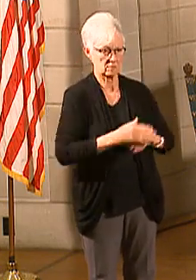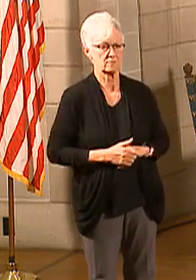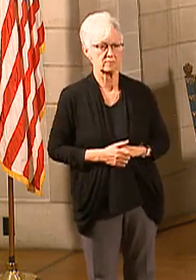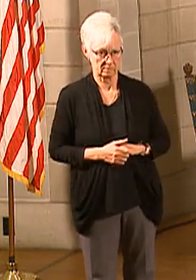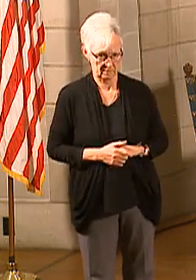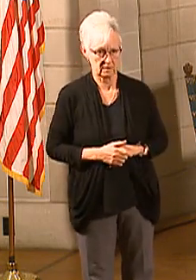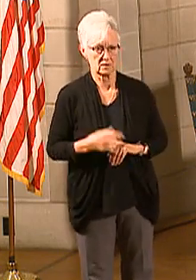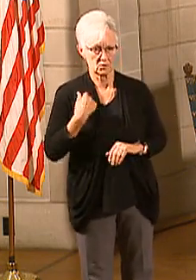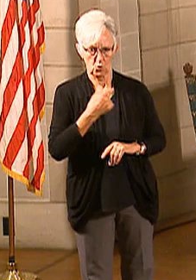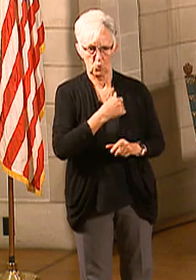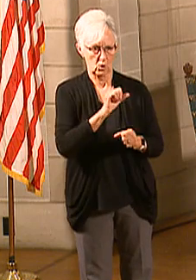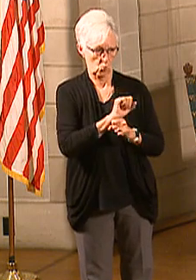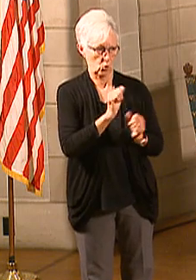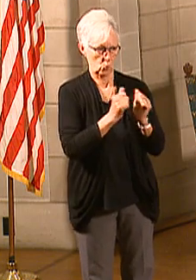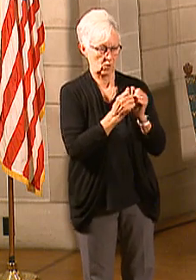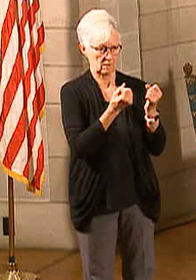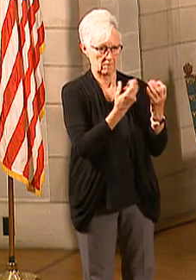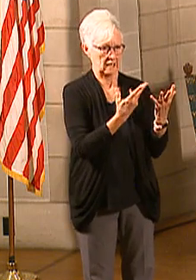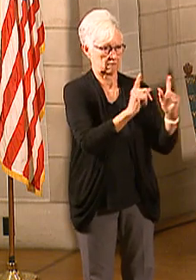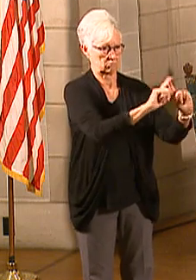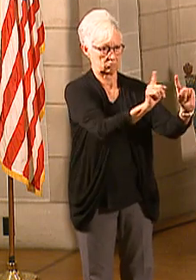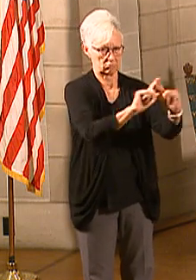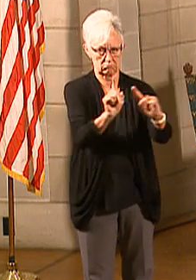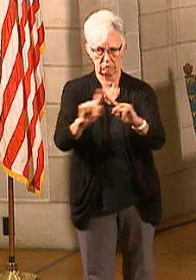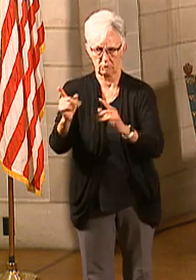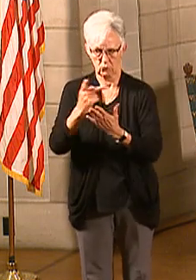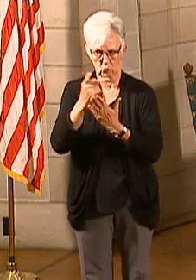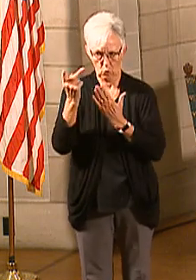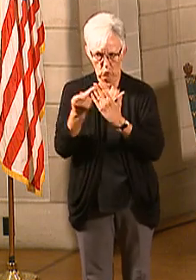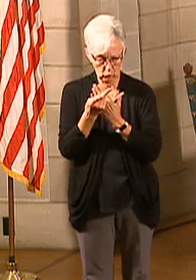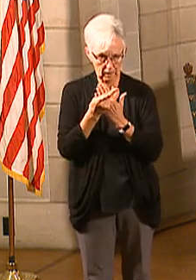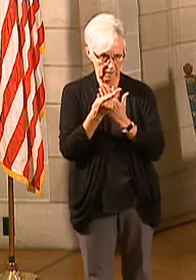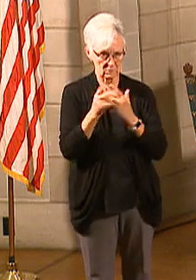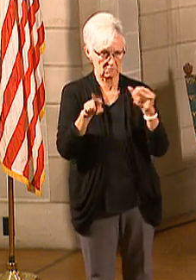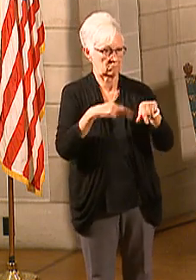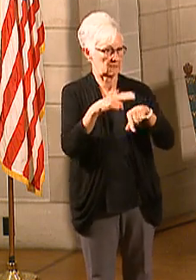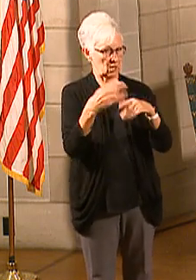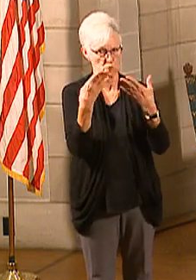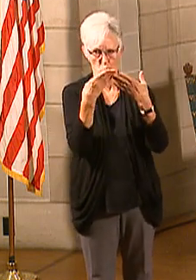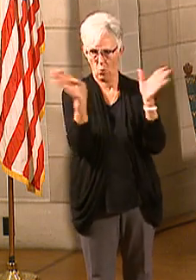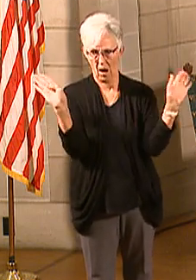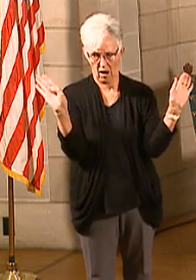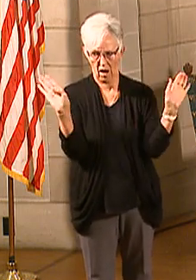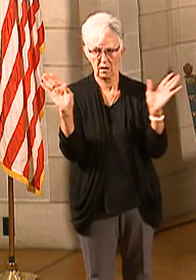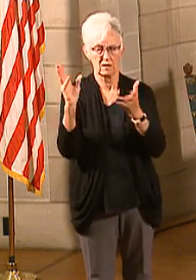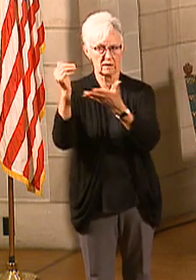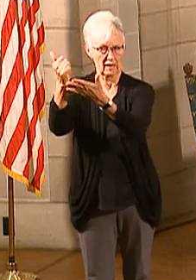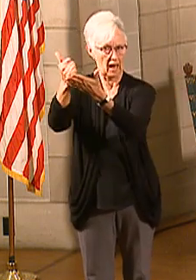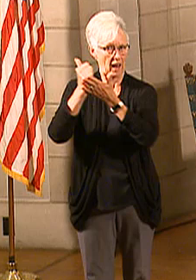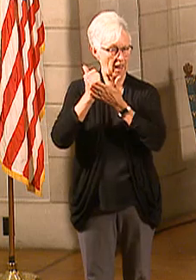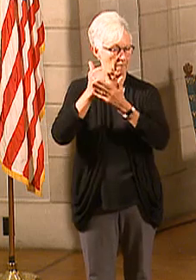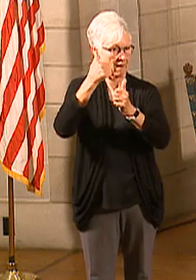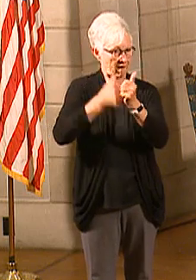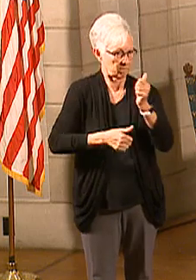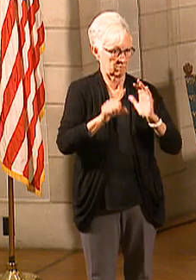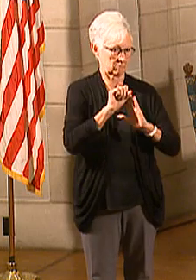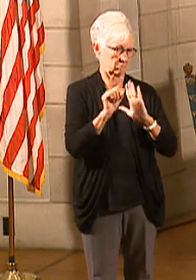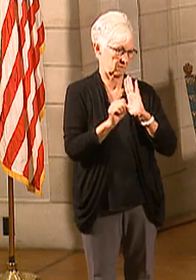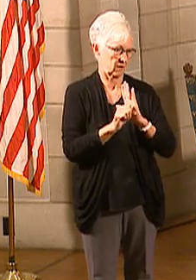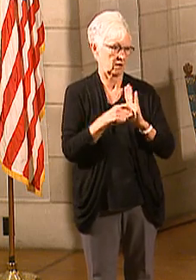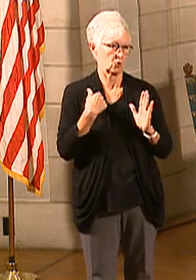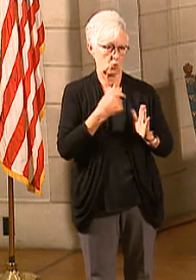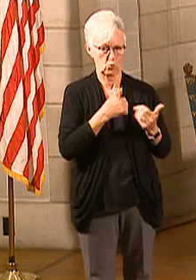Programs, really phenomenal national partner across and helping every state and our nation recognize the work